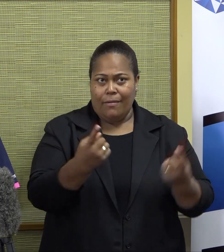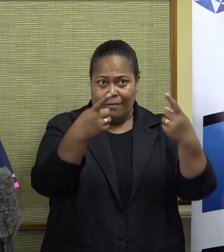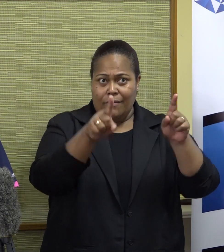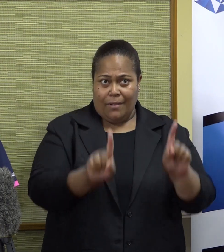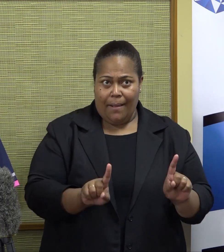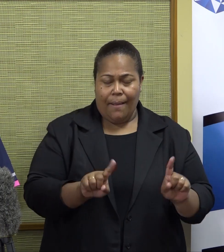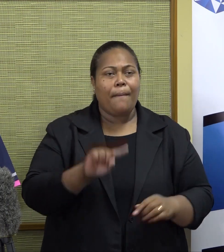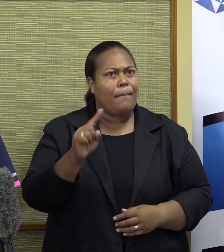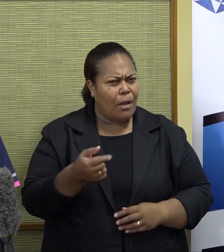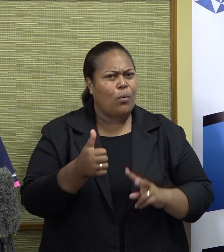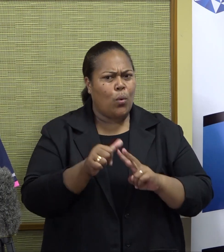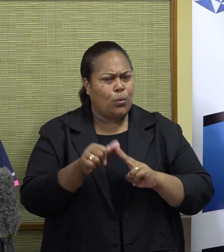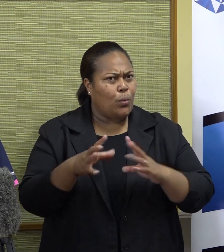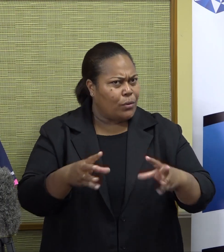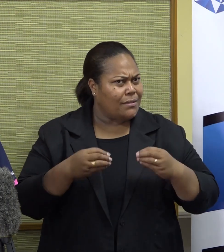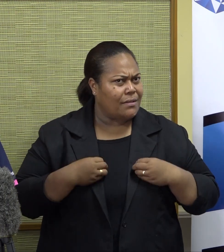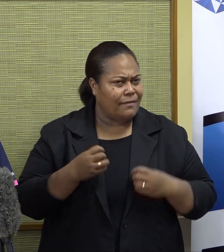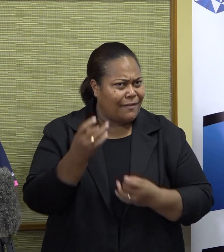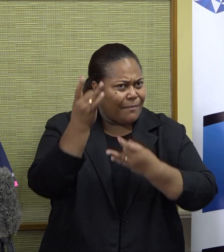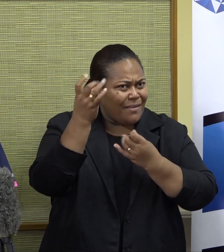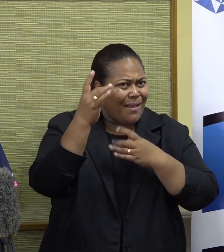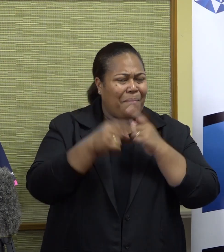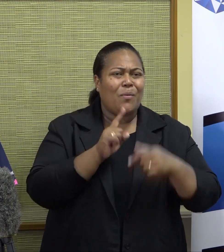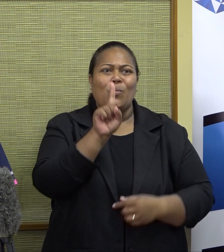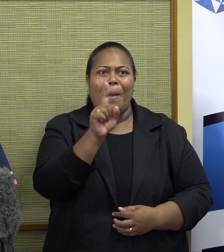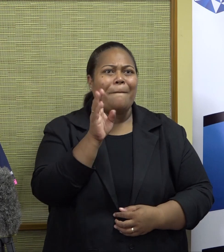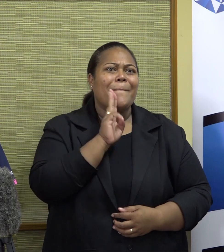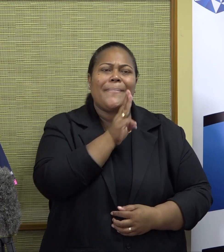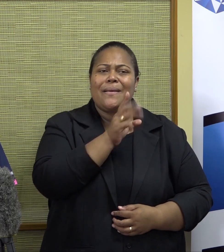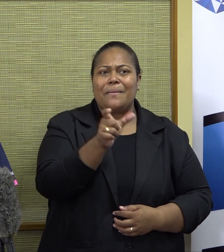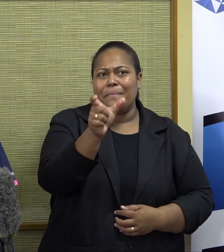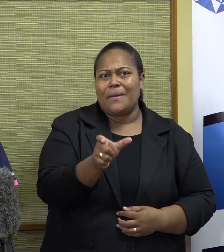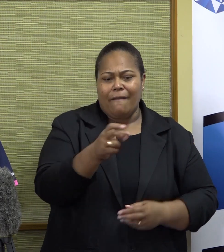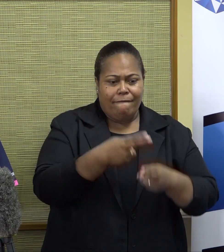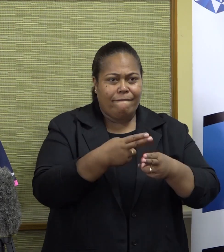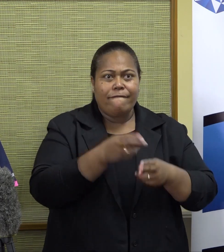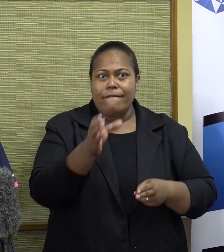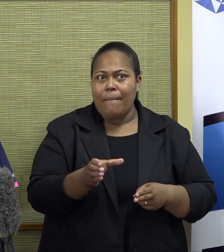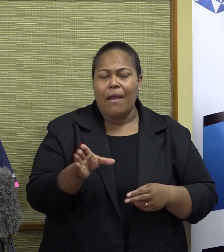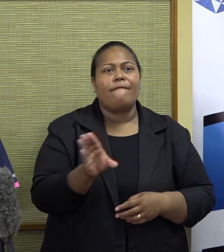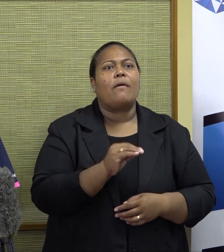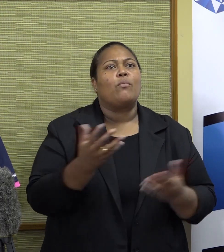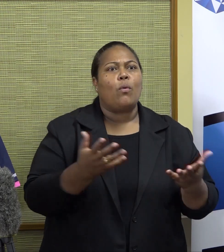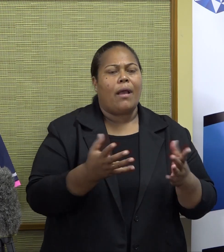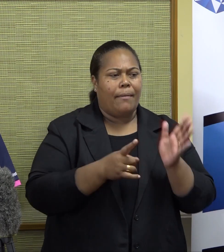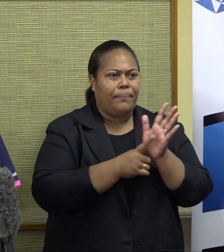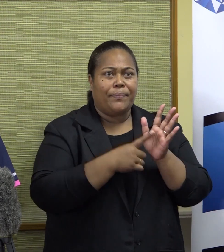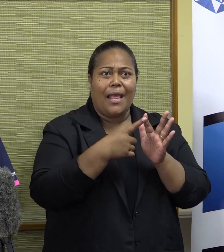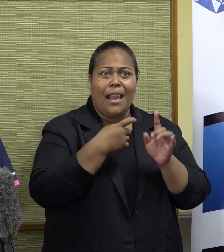we have received information regarding a missing person, a farmer from Lekutu. We've yet to